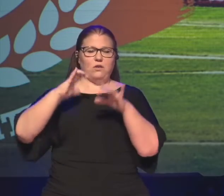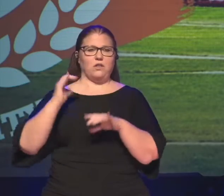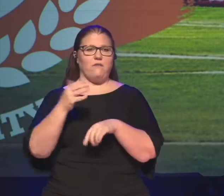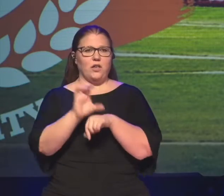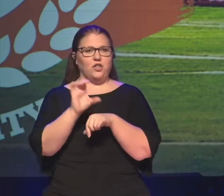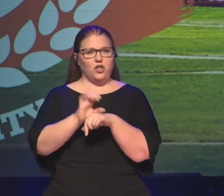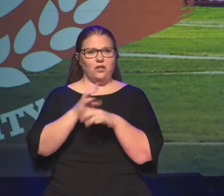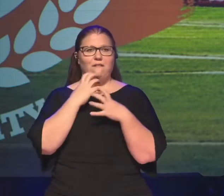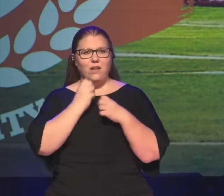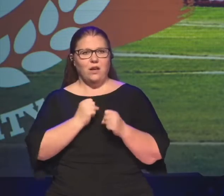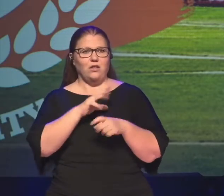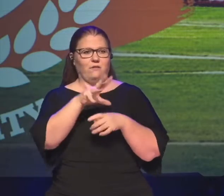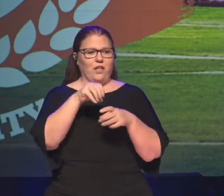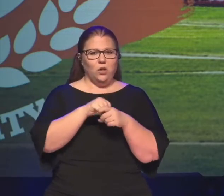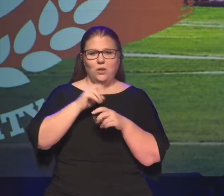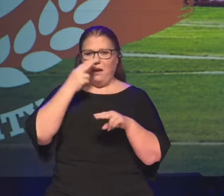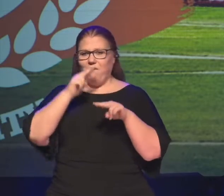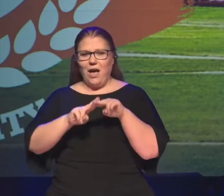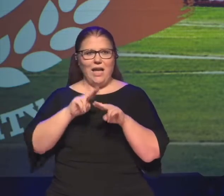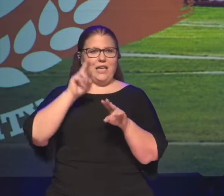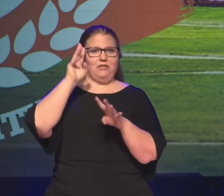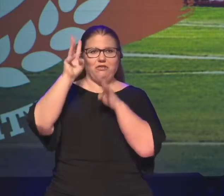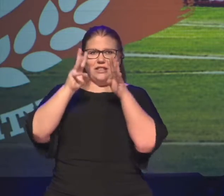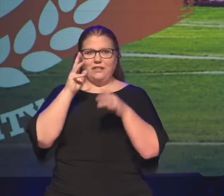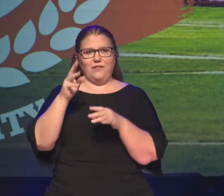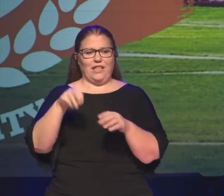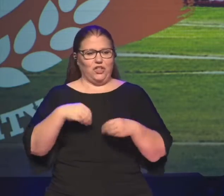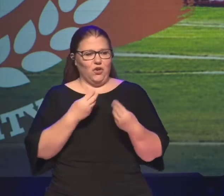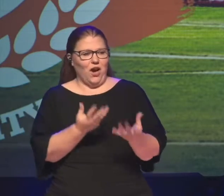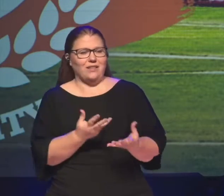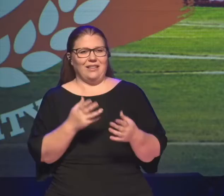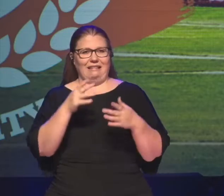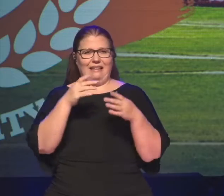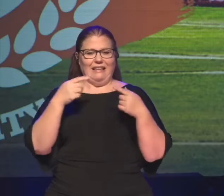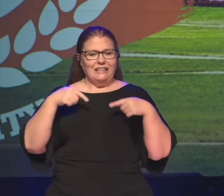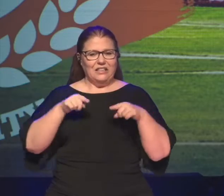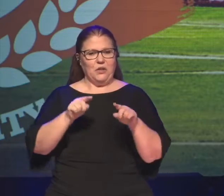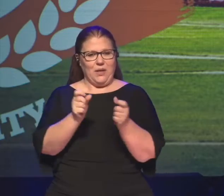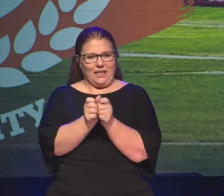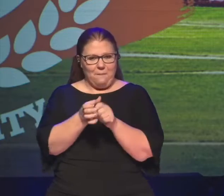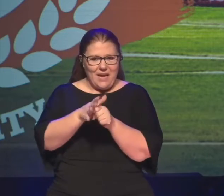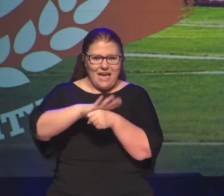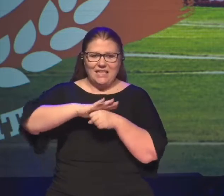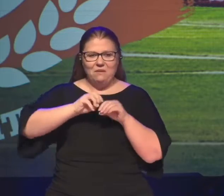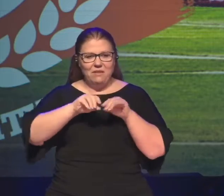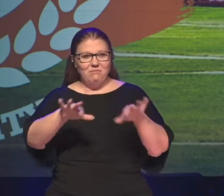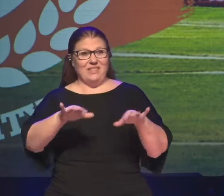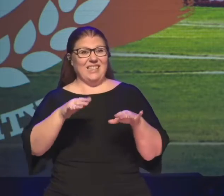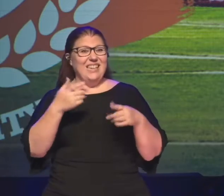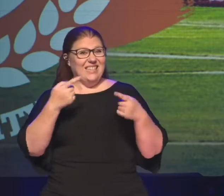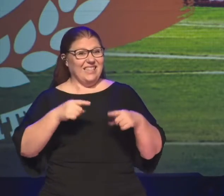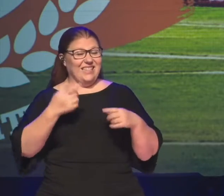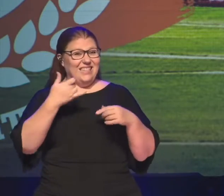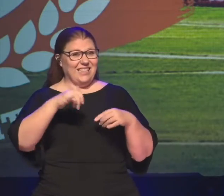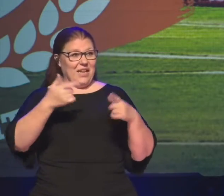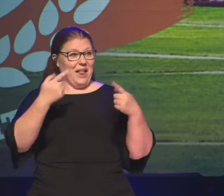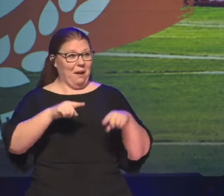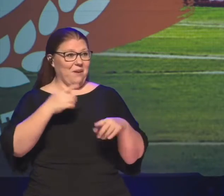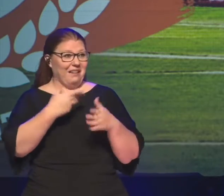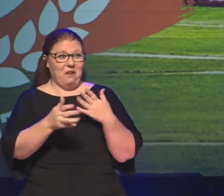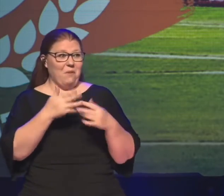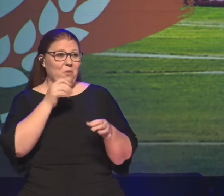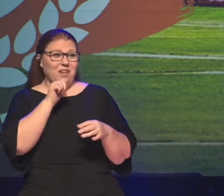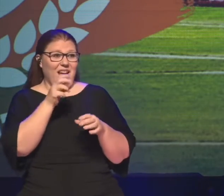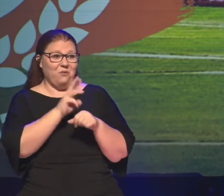inclusion and fun and creativity and generosity. And in the middle of a pandemic and in the midst of a pandemic, which we are still in, even though we're not wearing masks,